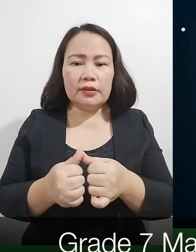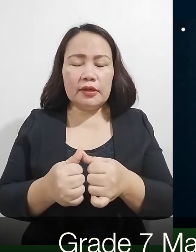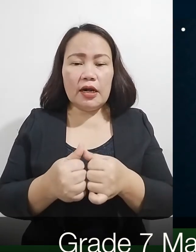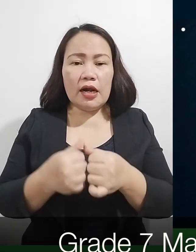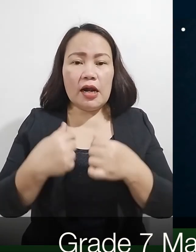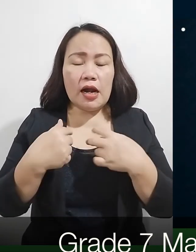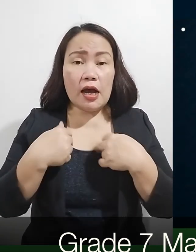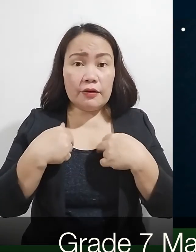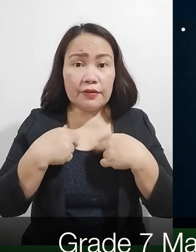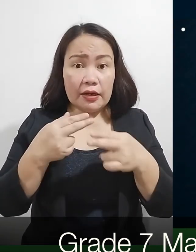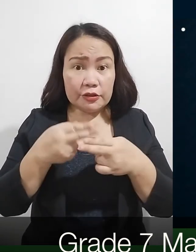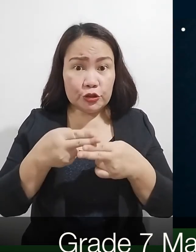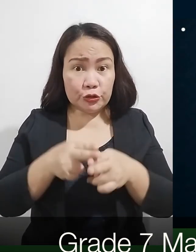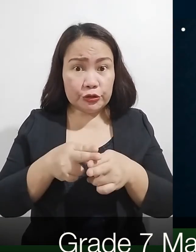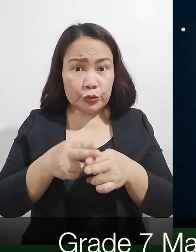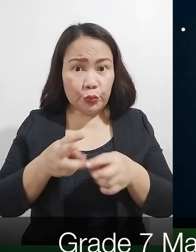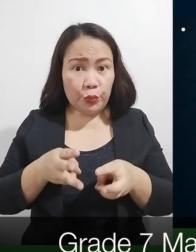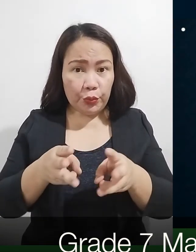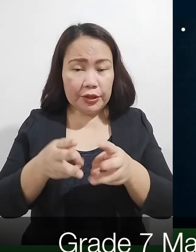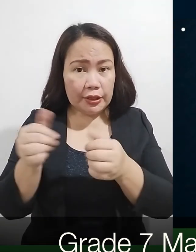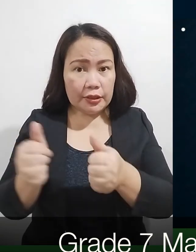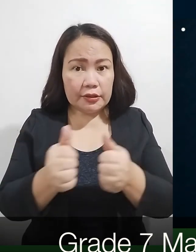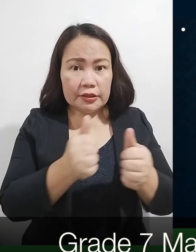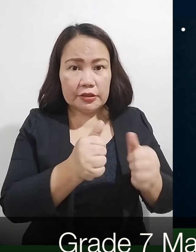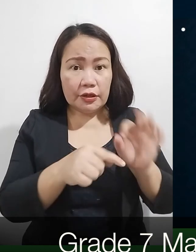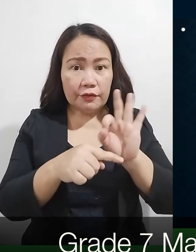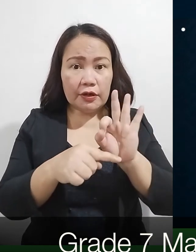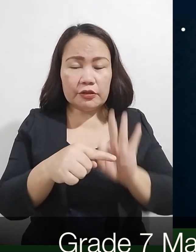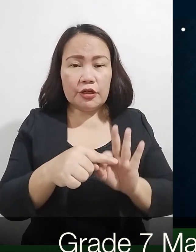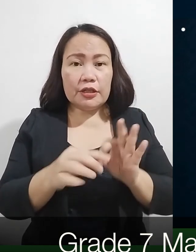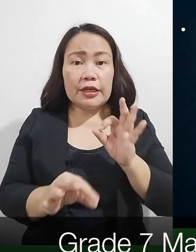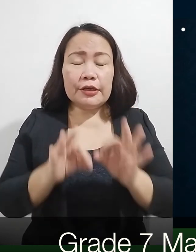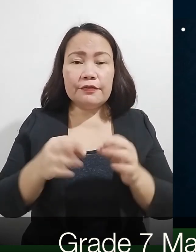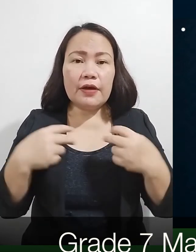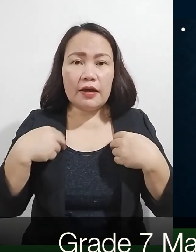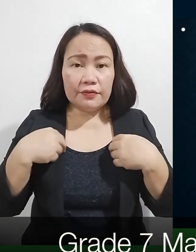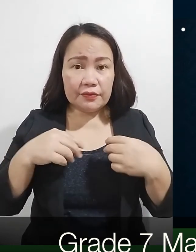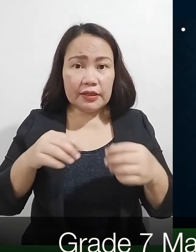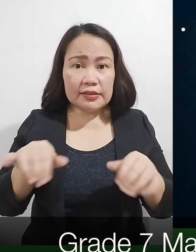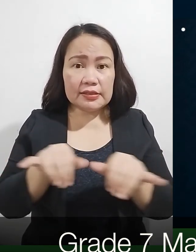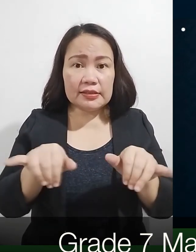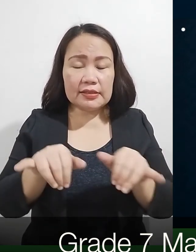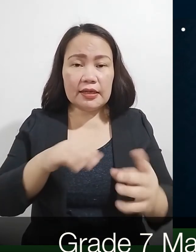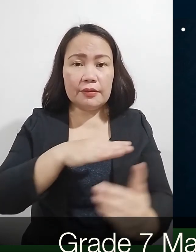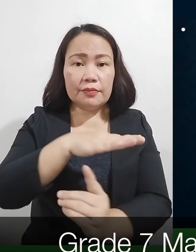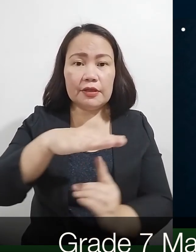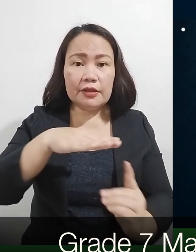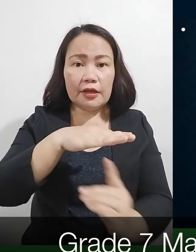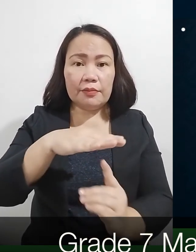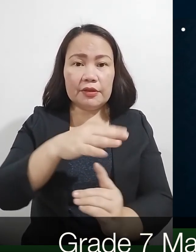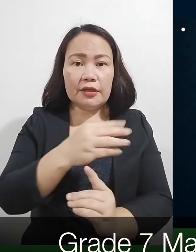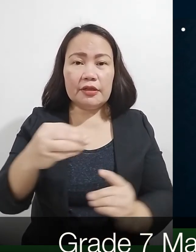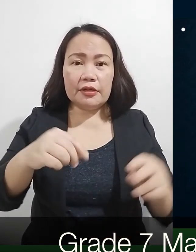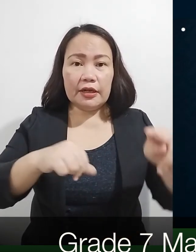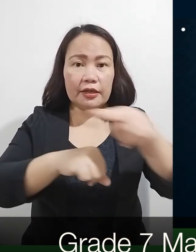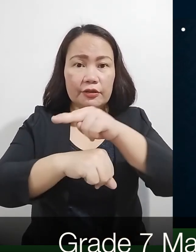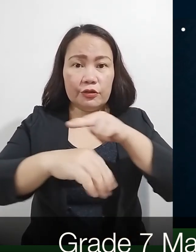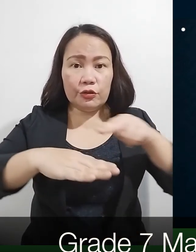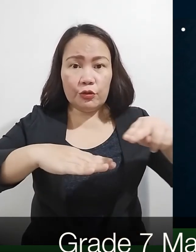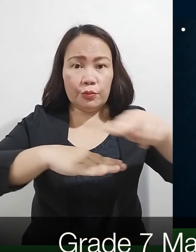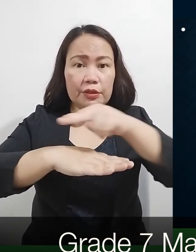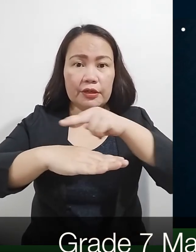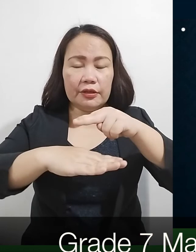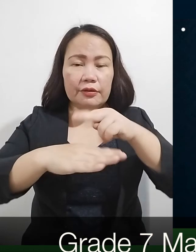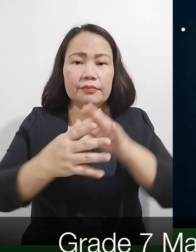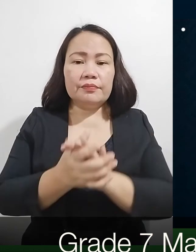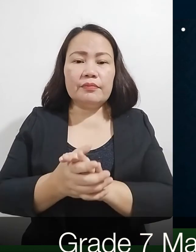remember, there is a shortcut in arranging fractions if they have the same denominators and